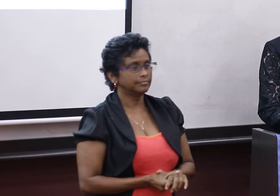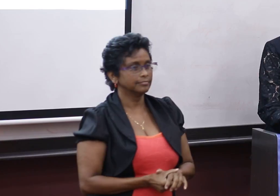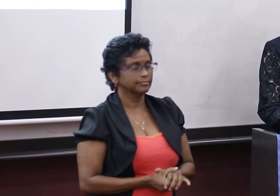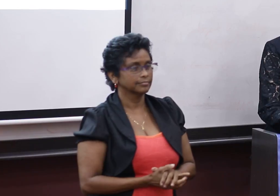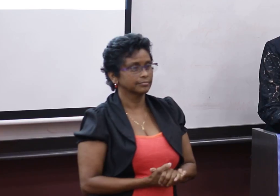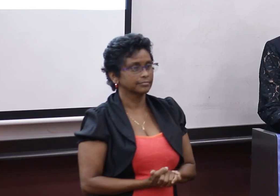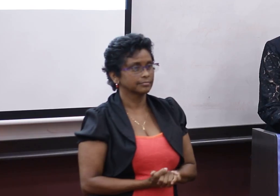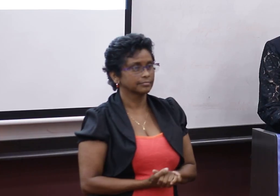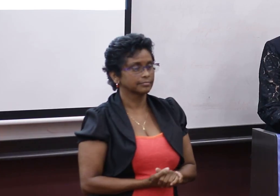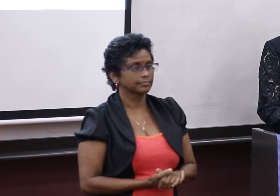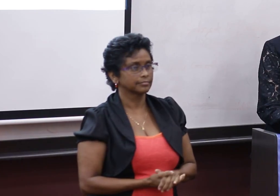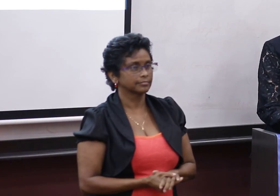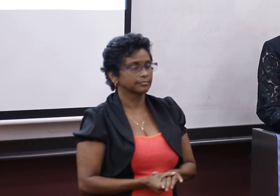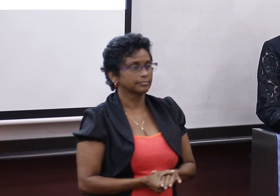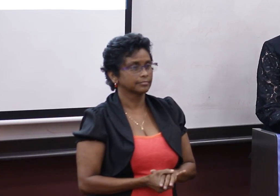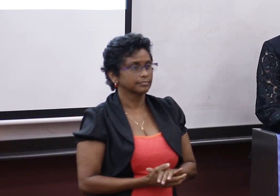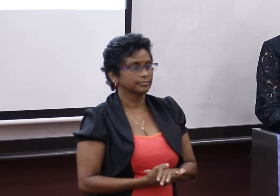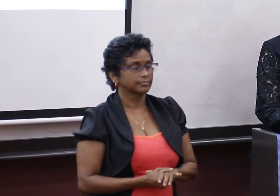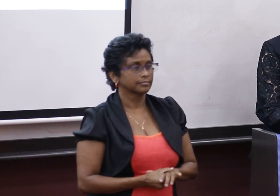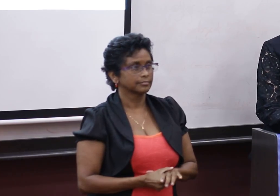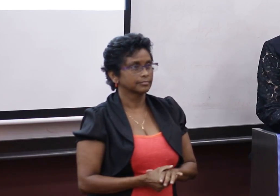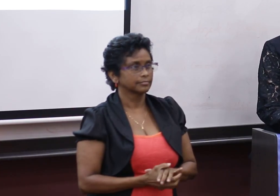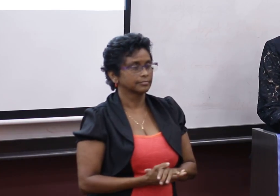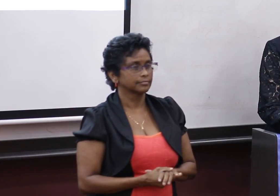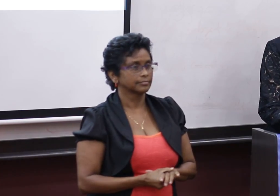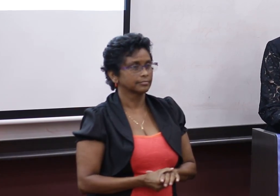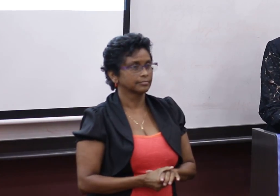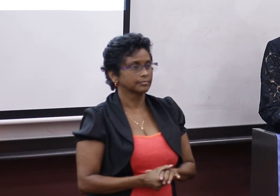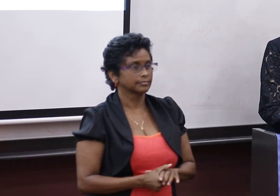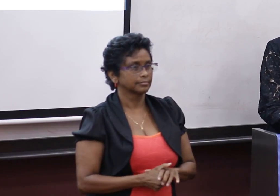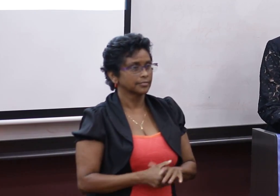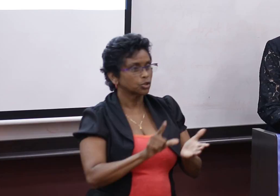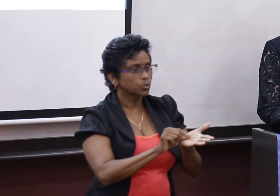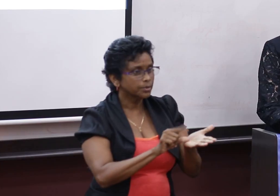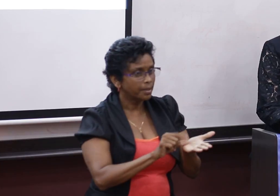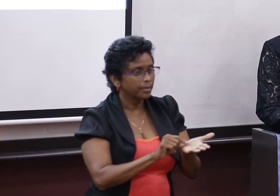earlier. Okay, and I just want to show you this newspaper